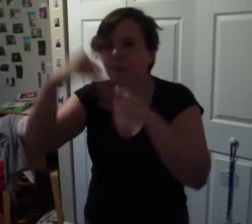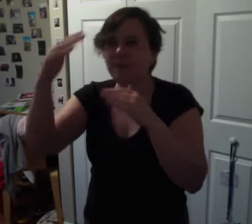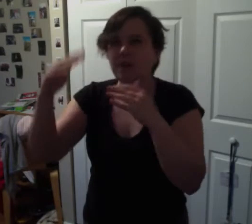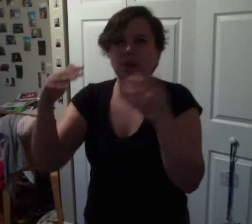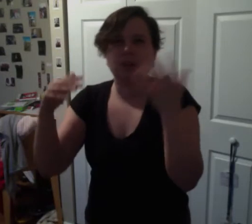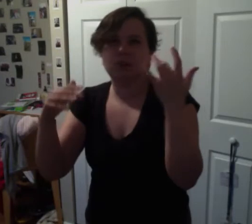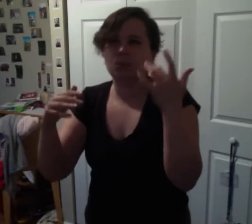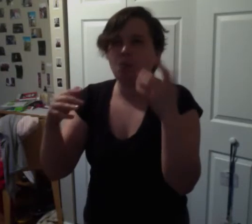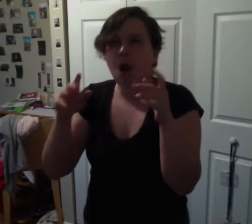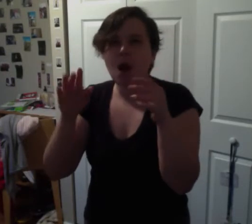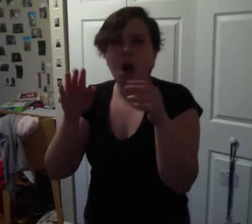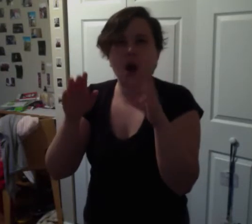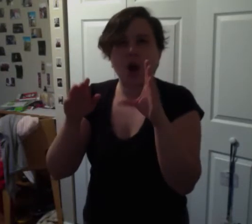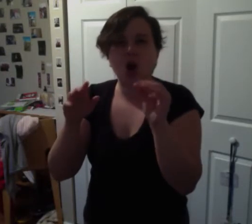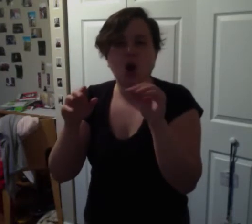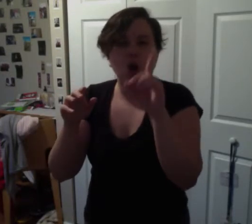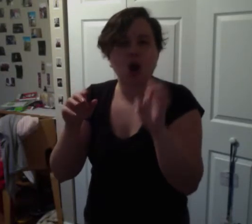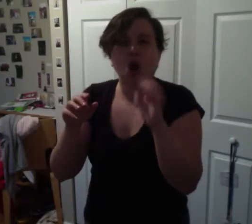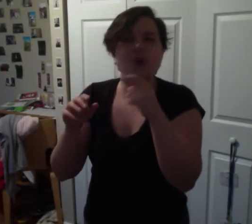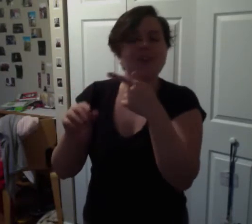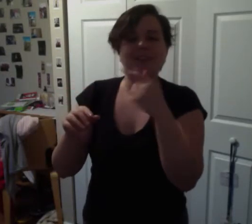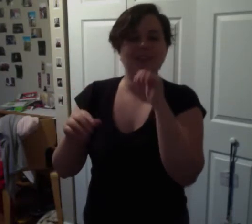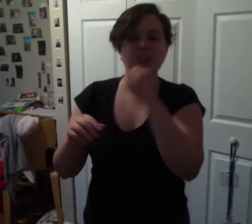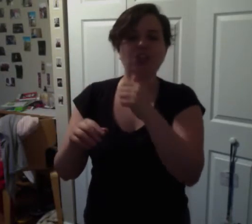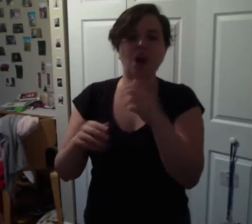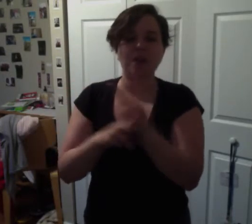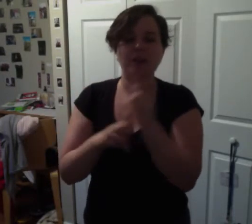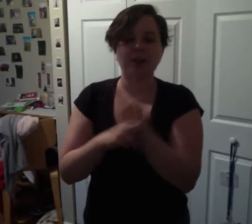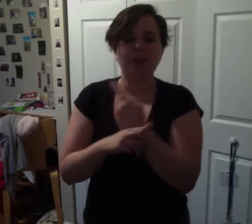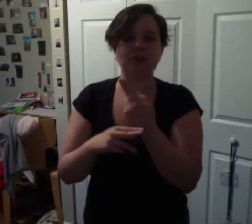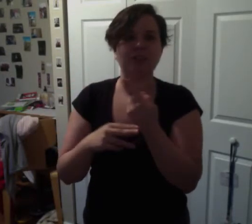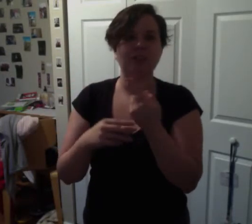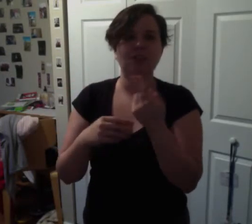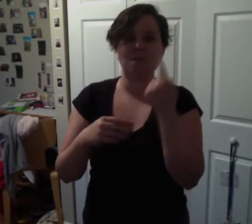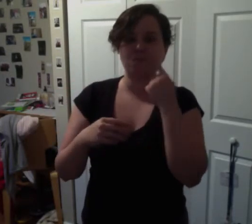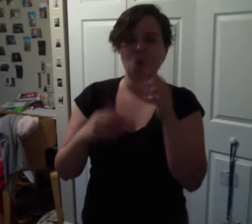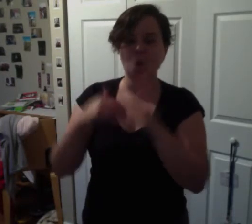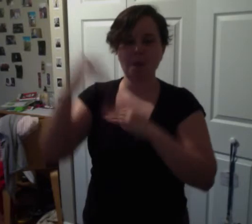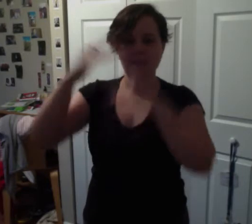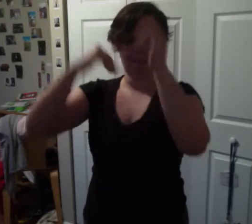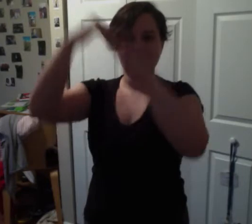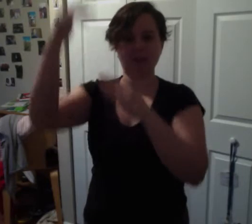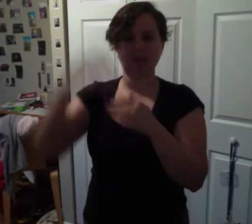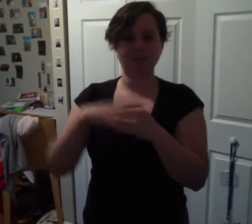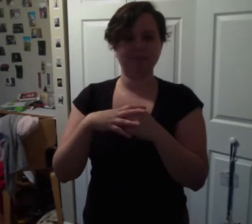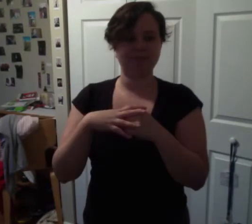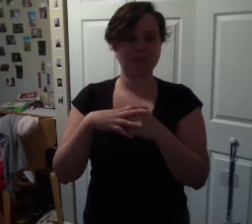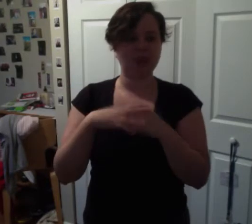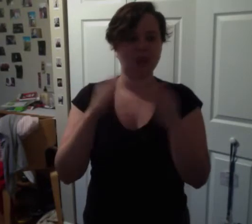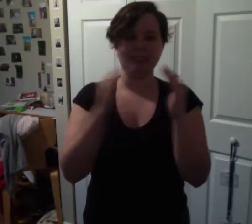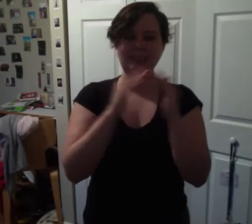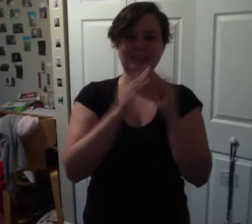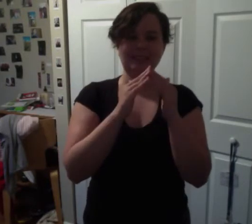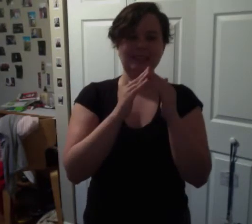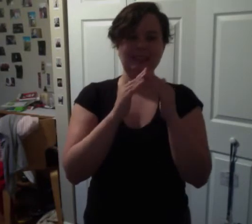the buildings were built. And that there are city policies that say, hey, a house that is residential needs to stay residential. But what do you do